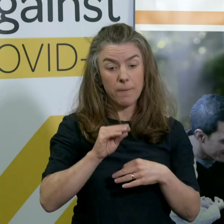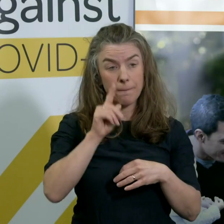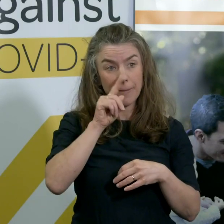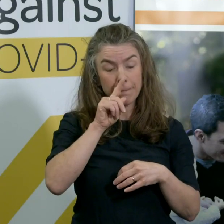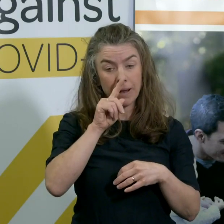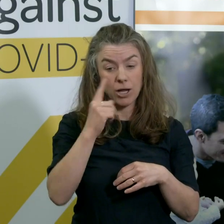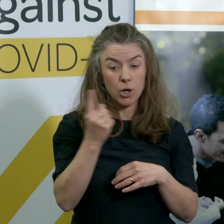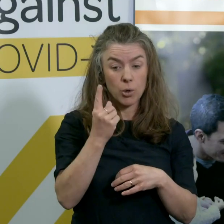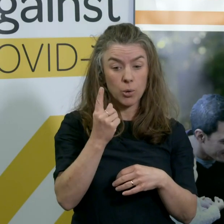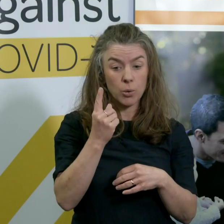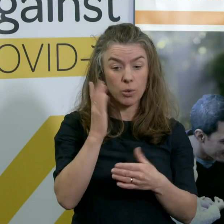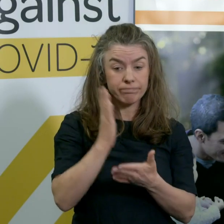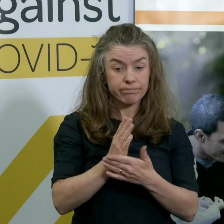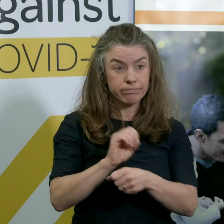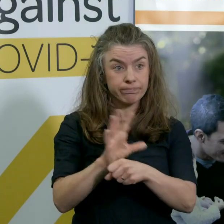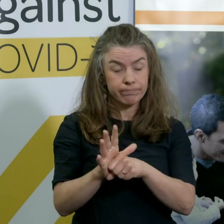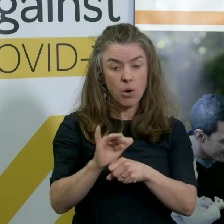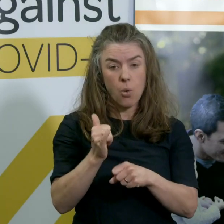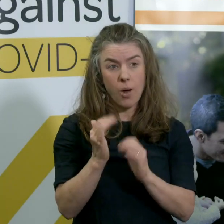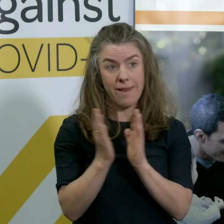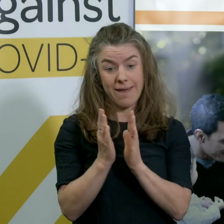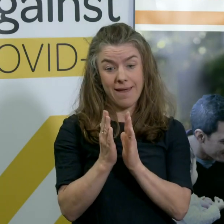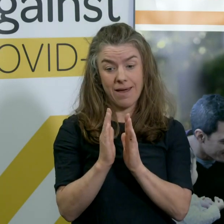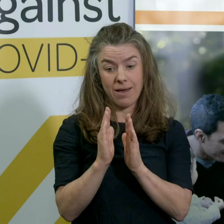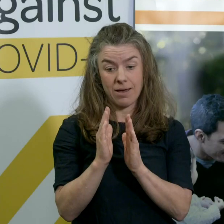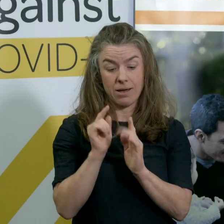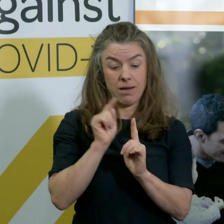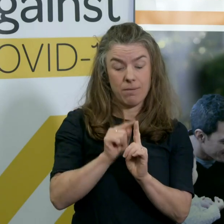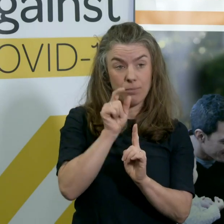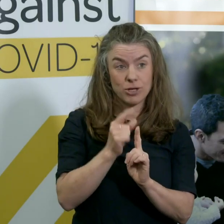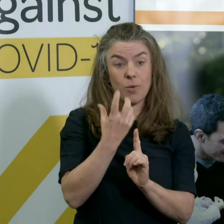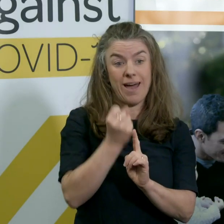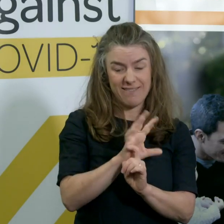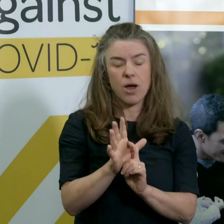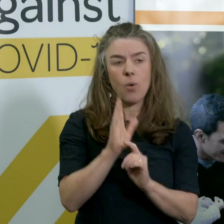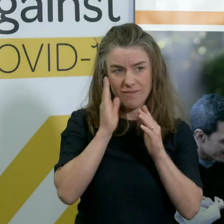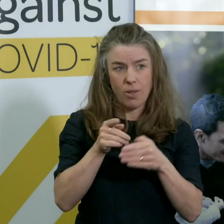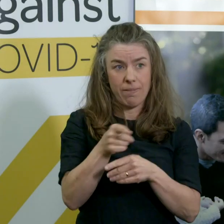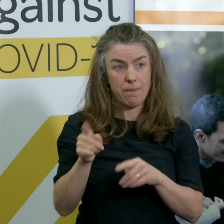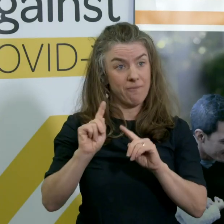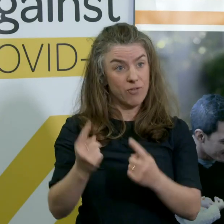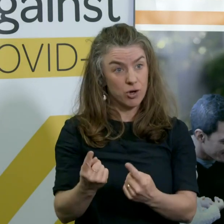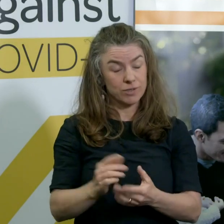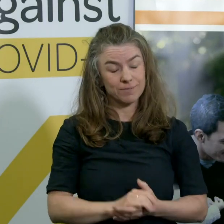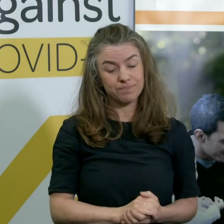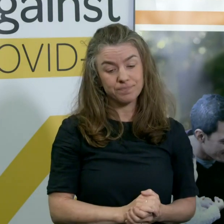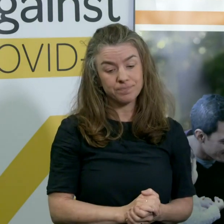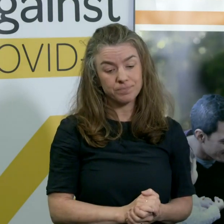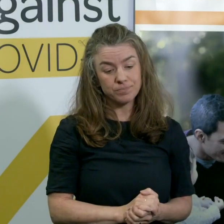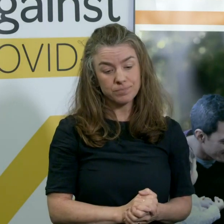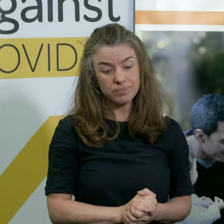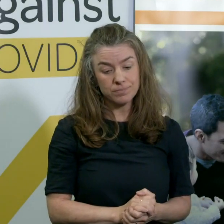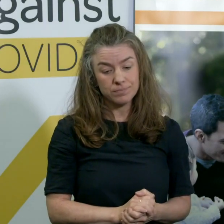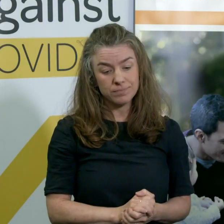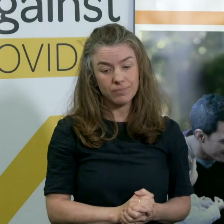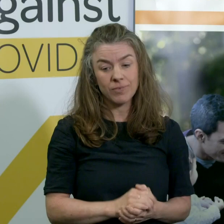are confirmed cases or contacts of confirmed cases. And this will also enable notifications of reported